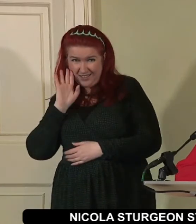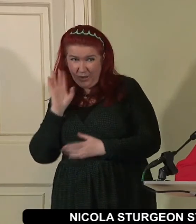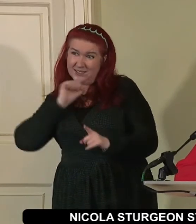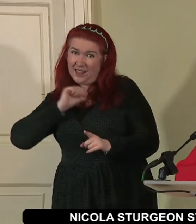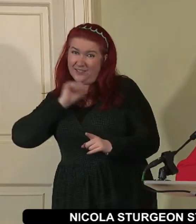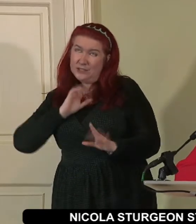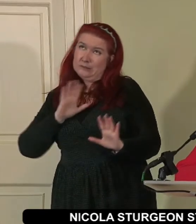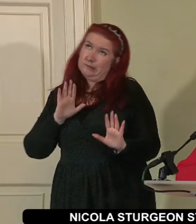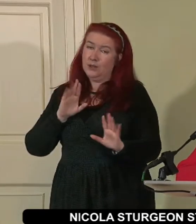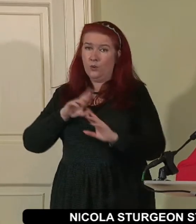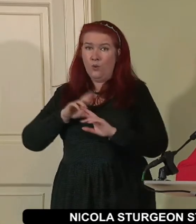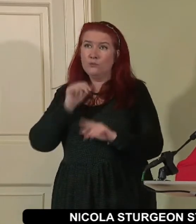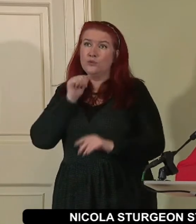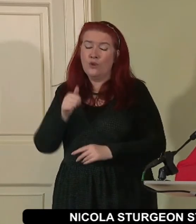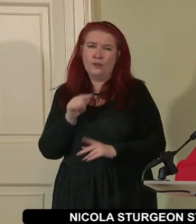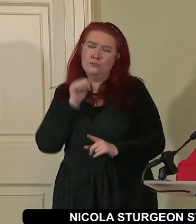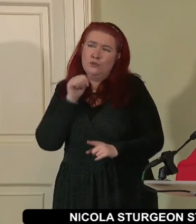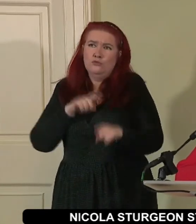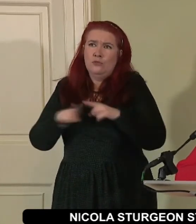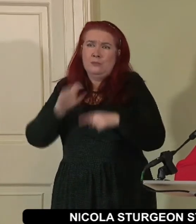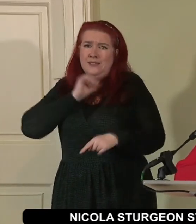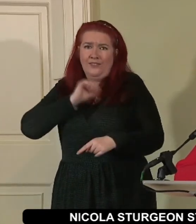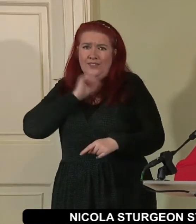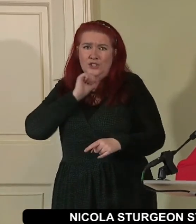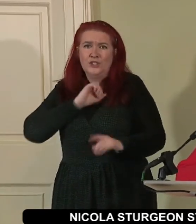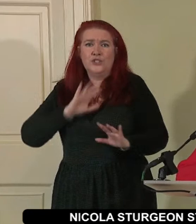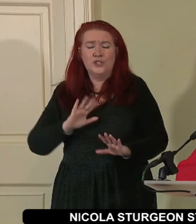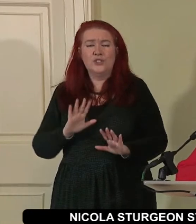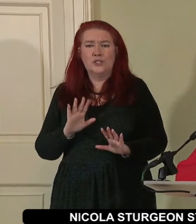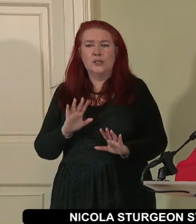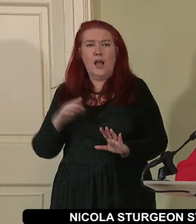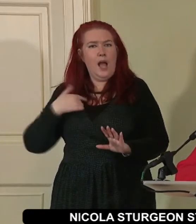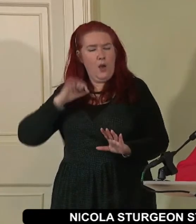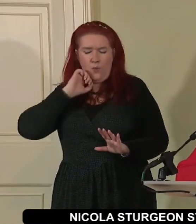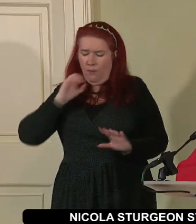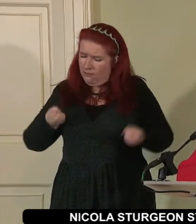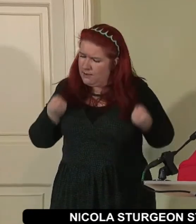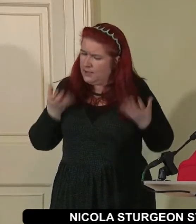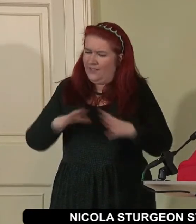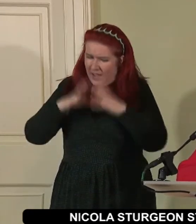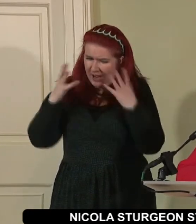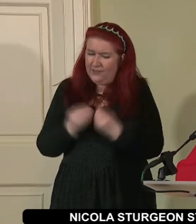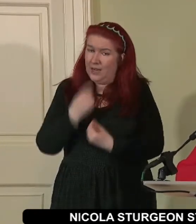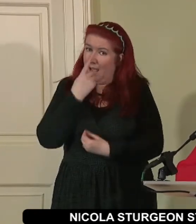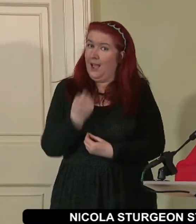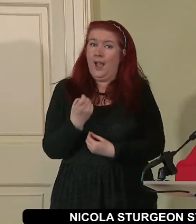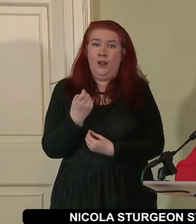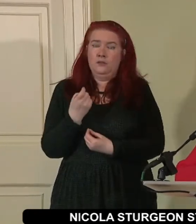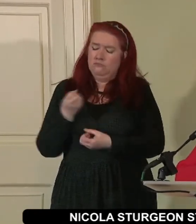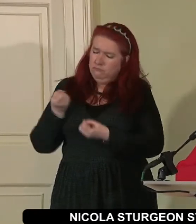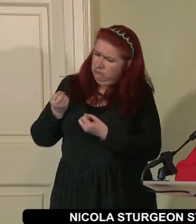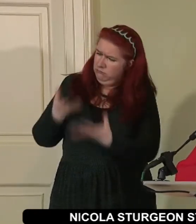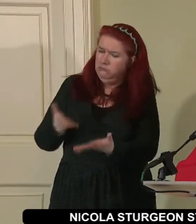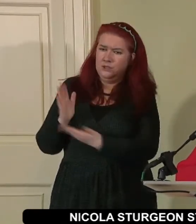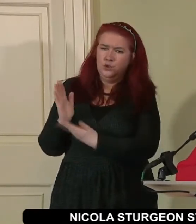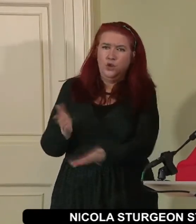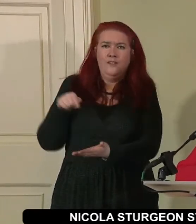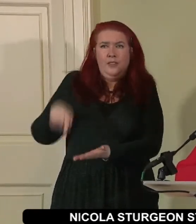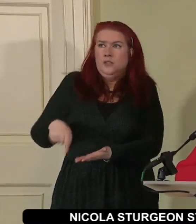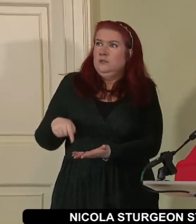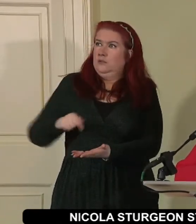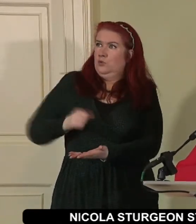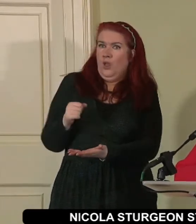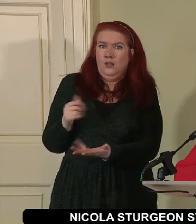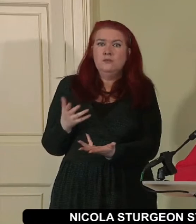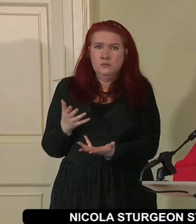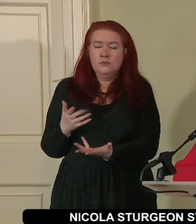selfish? I hope it doesn't, because I have given and will, in whatever way I can, continue to give everything I can in service to this country. But I need for me,